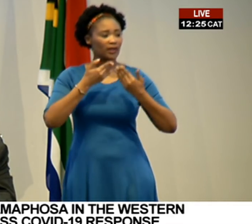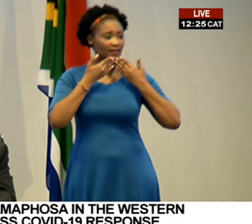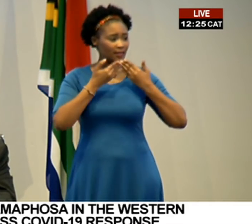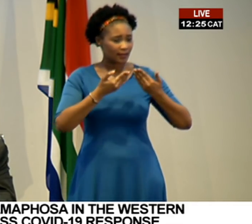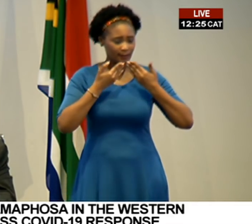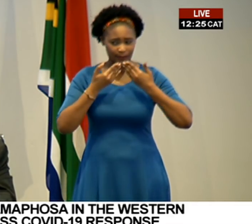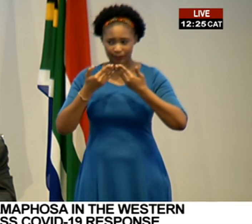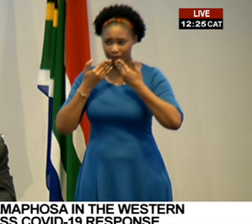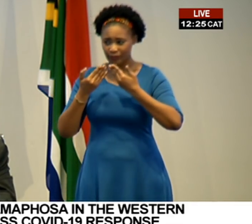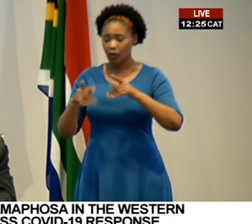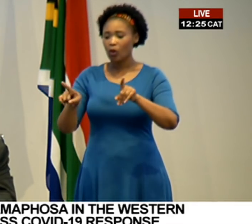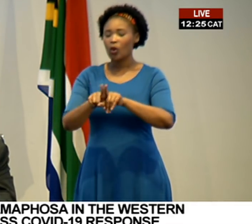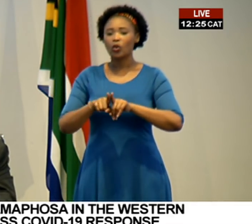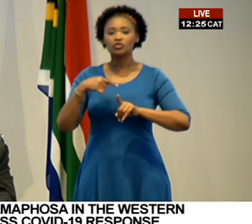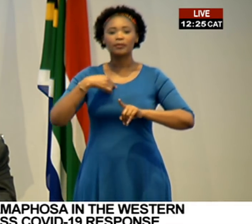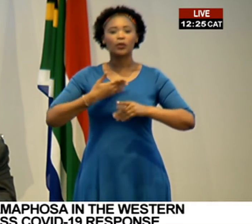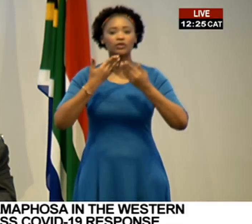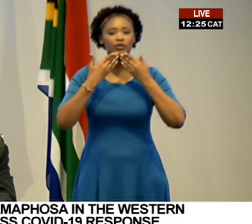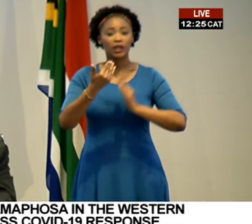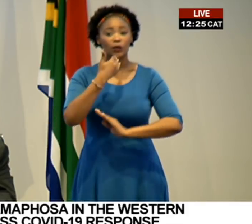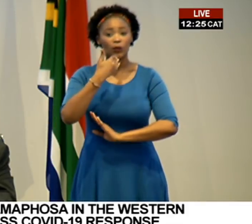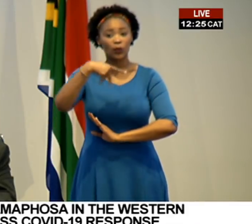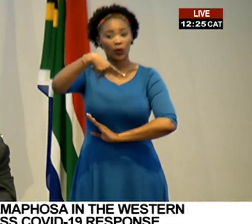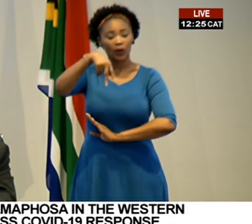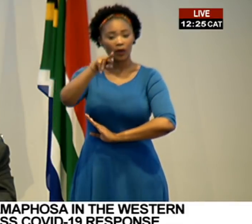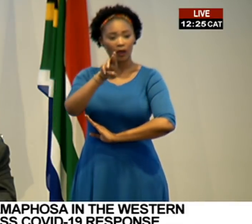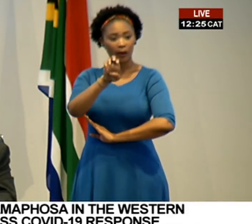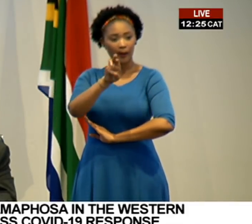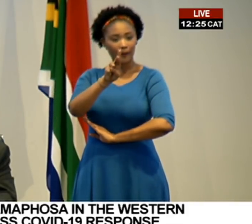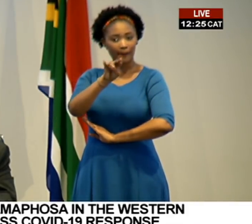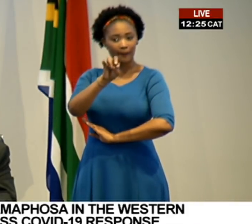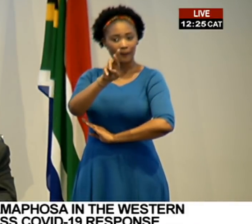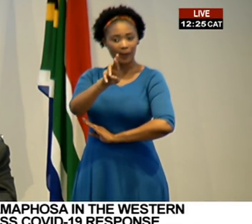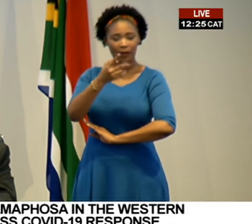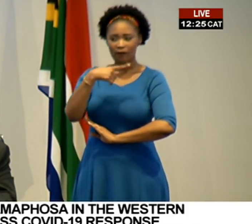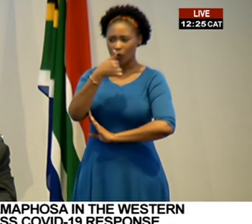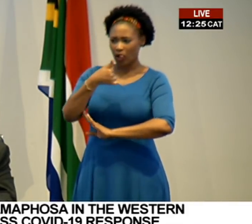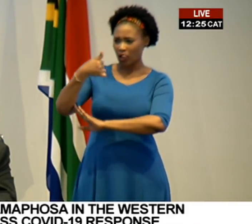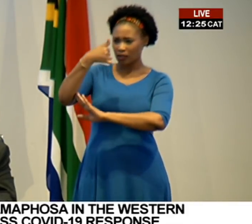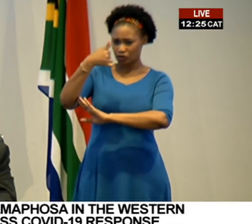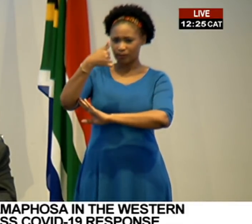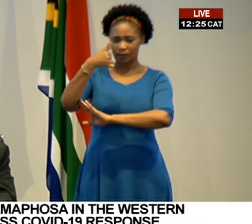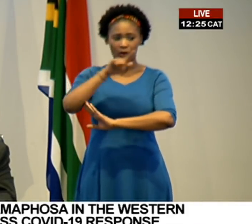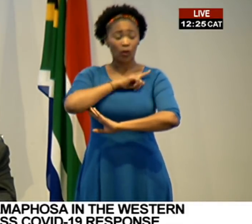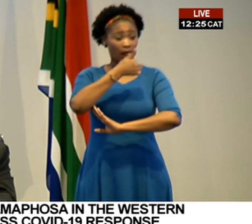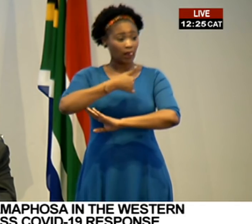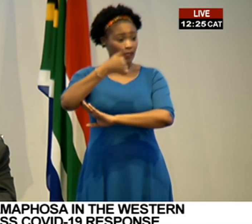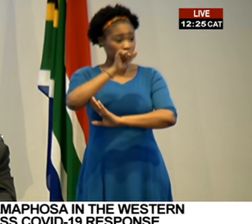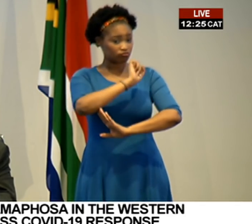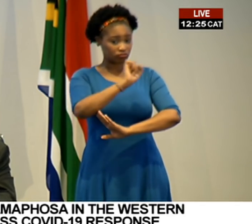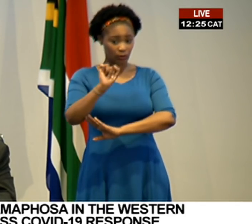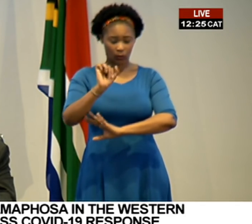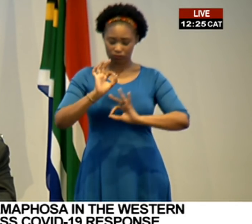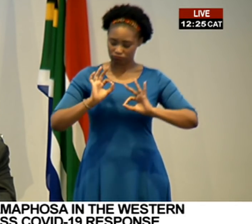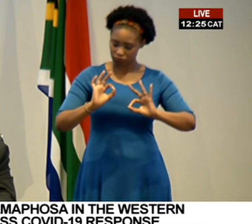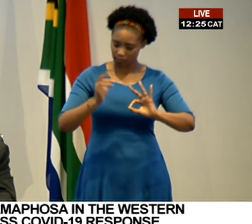Premier, for your leadership. Your leadership has been quite forthright. We've seen